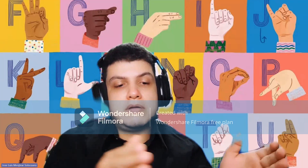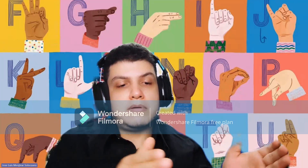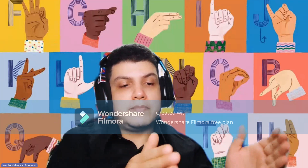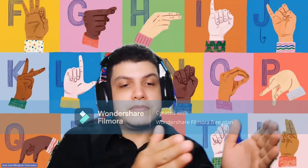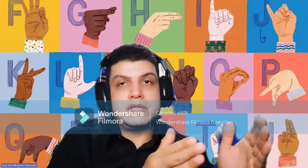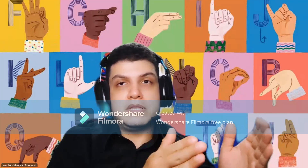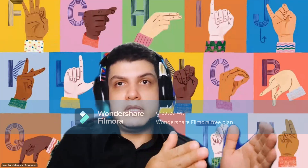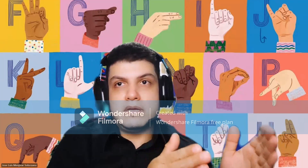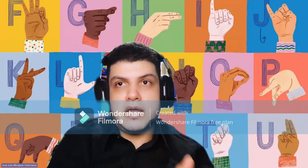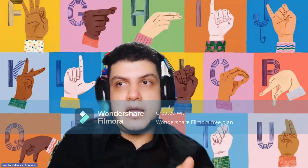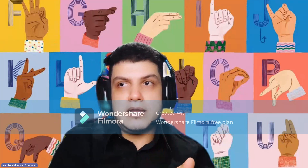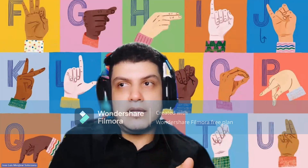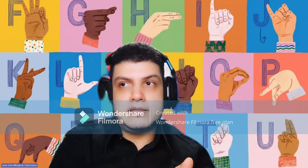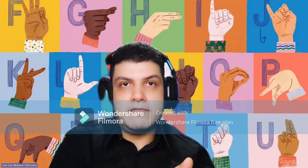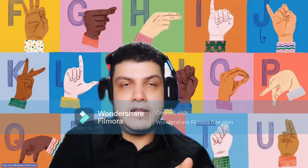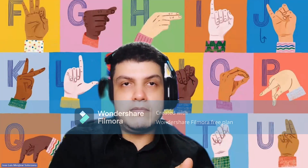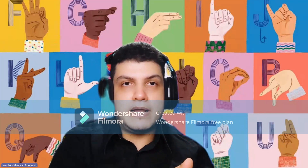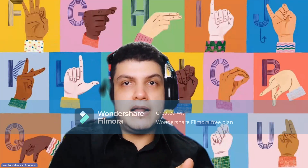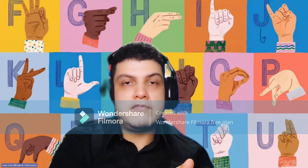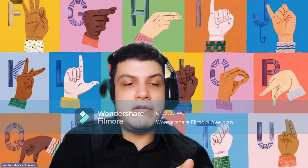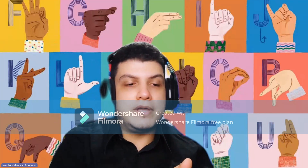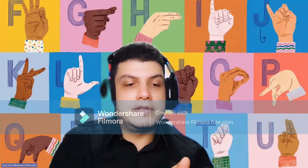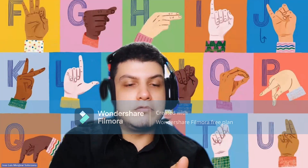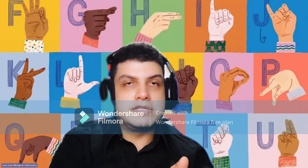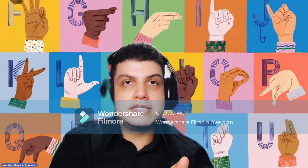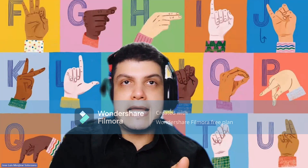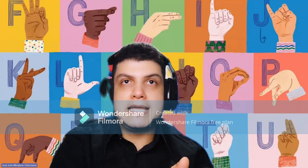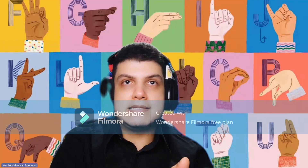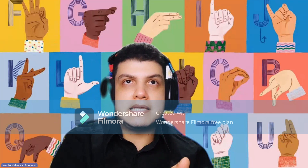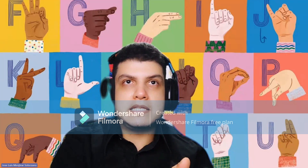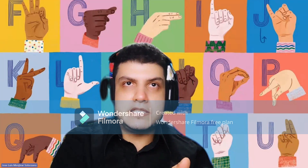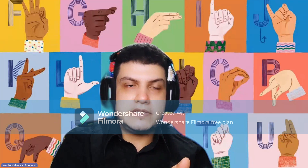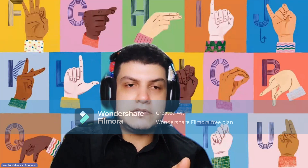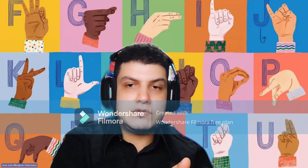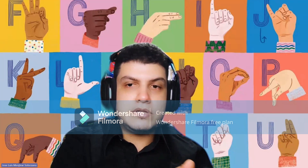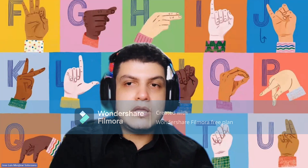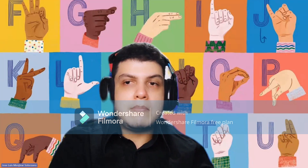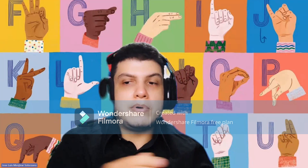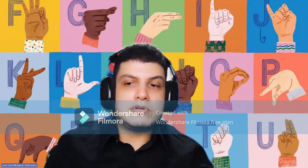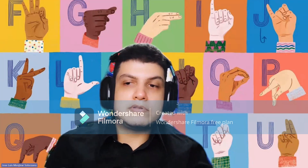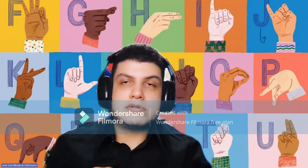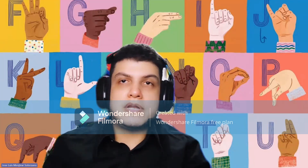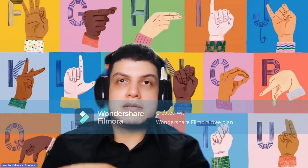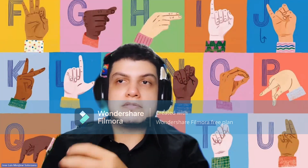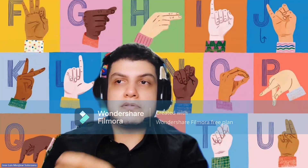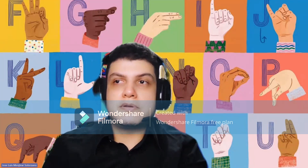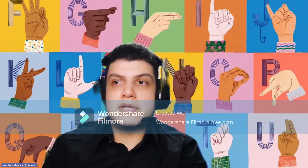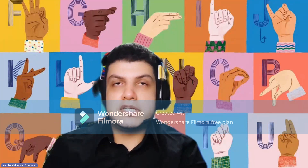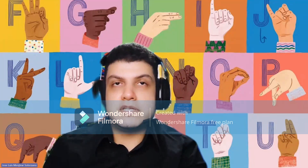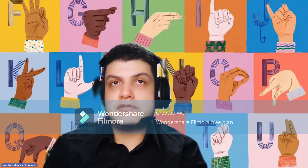have a developed alphabet with signs and gestures, but also there are some gestures